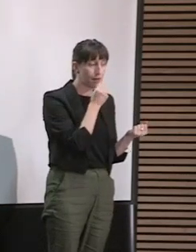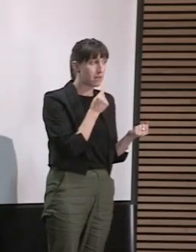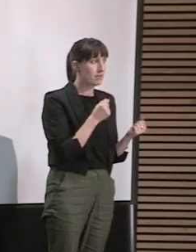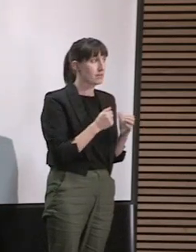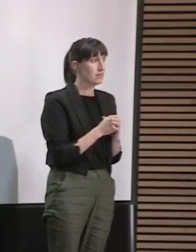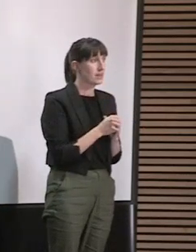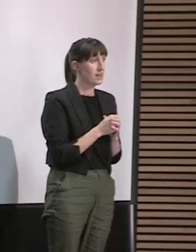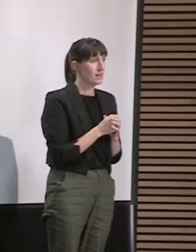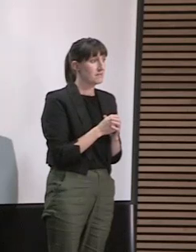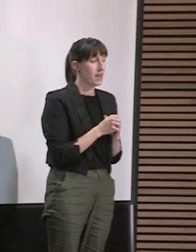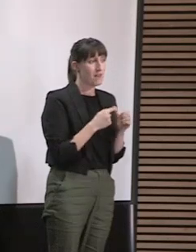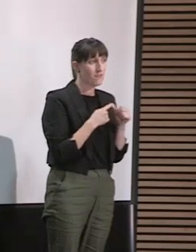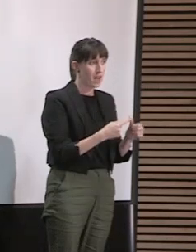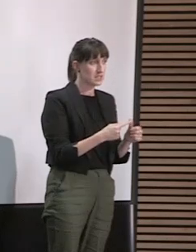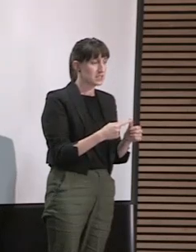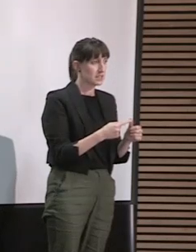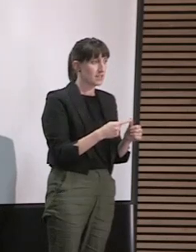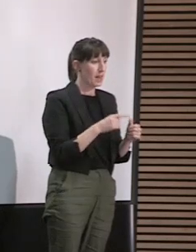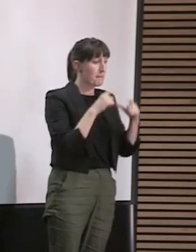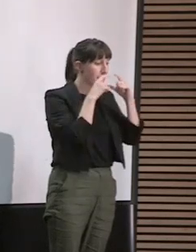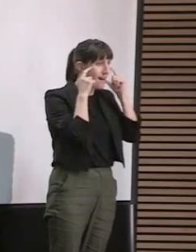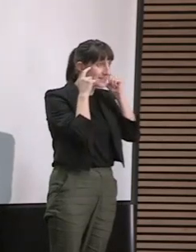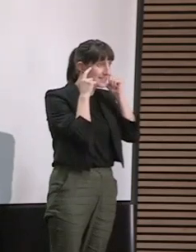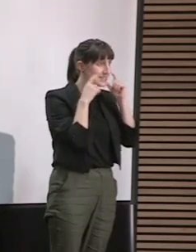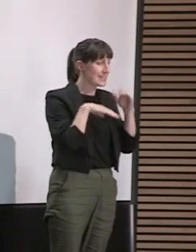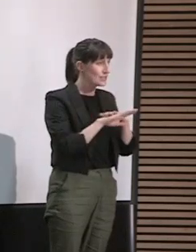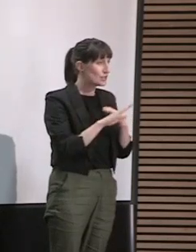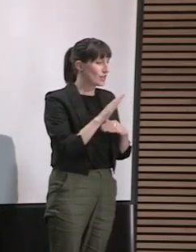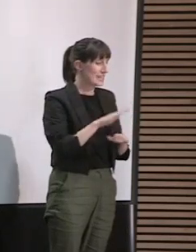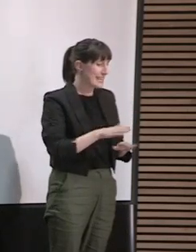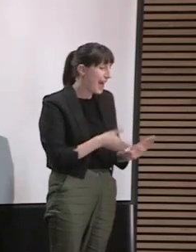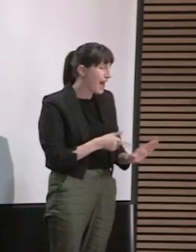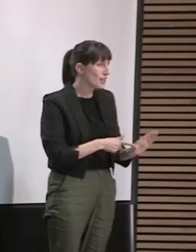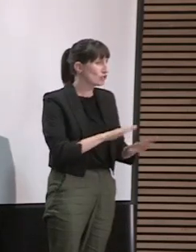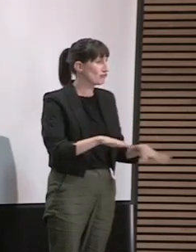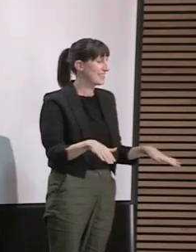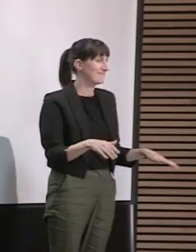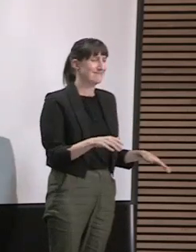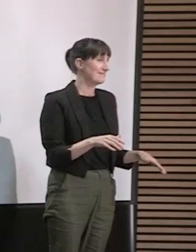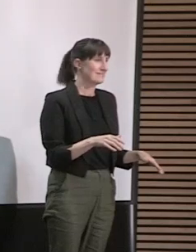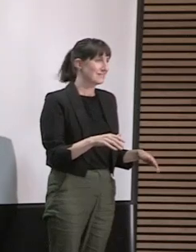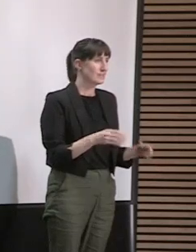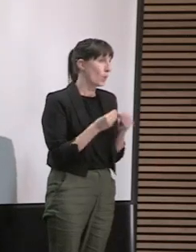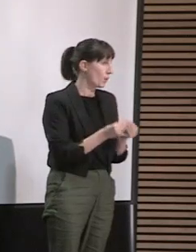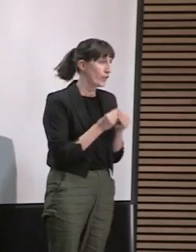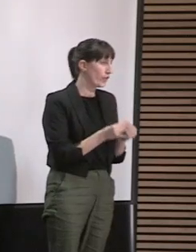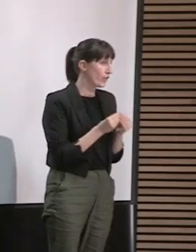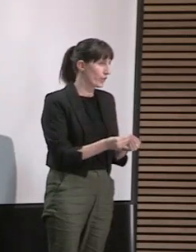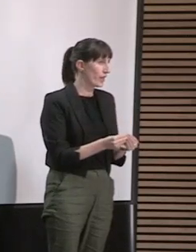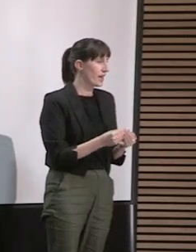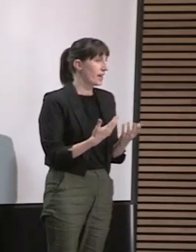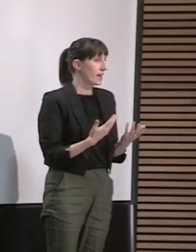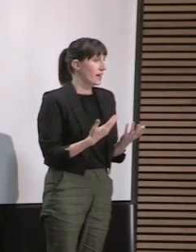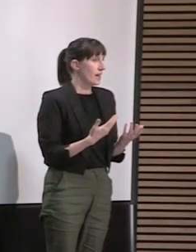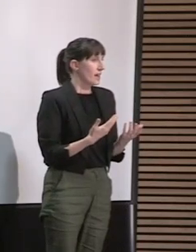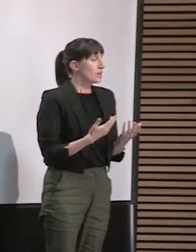the advice is that masks would do more harm than good, particularly for very young children. So we're just working through that now to nail down the final details of that, and I'll have